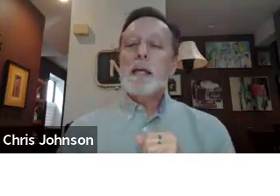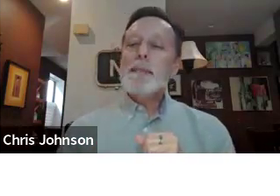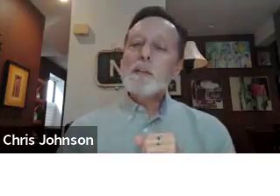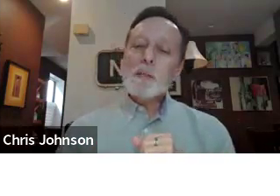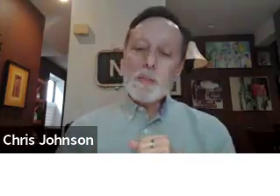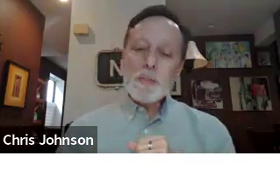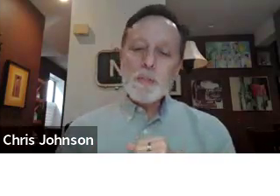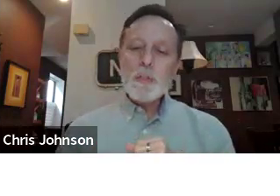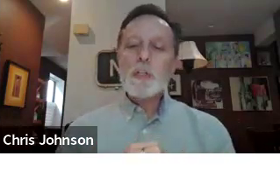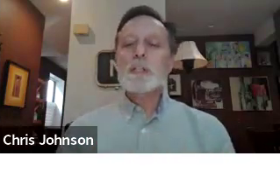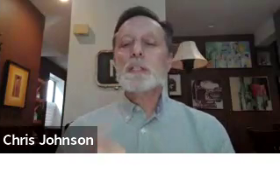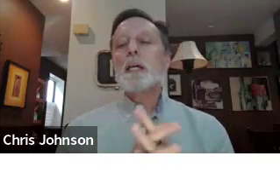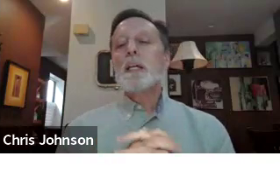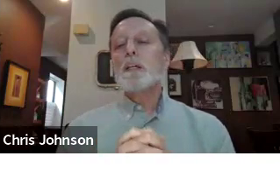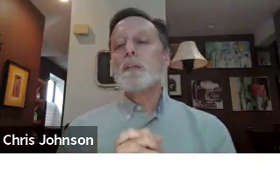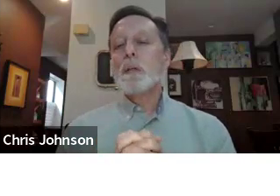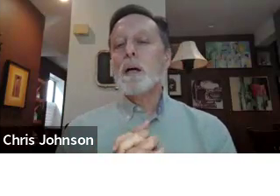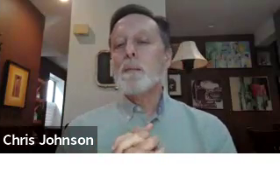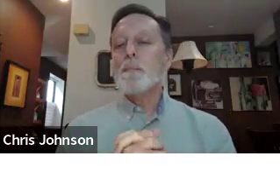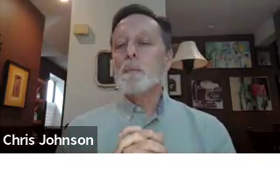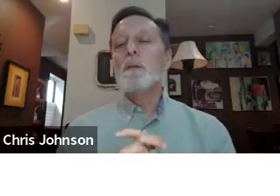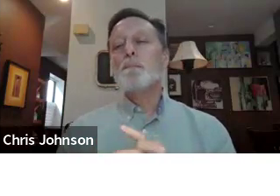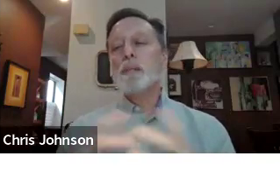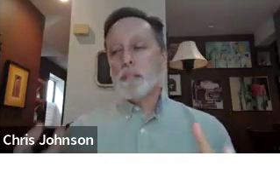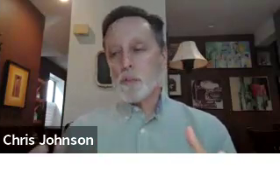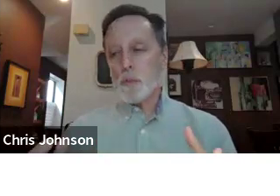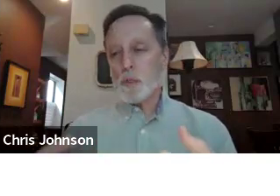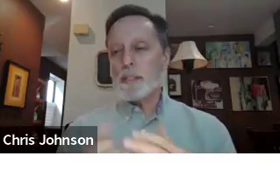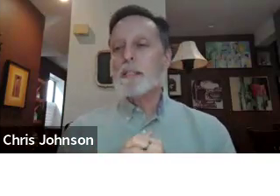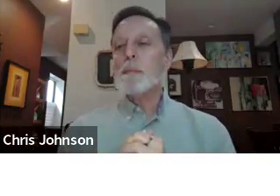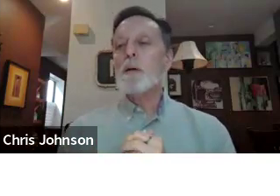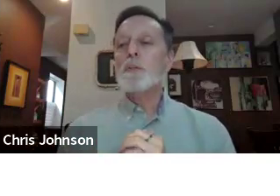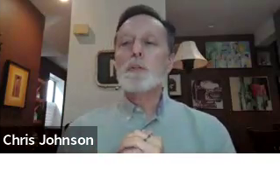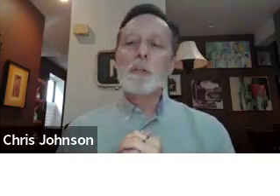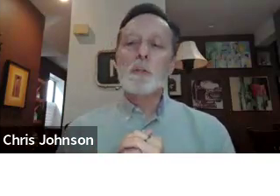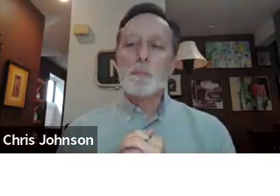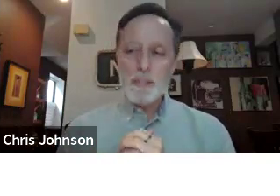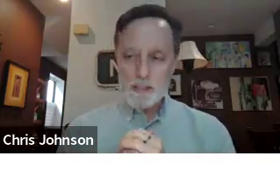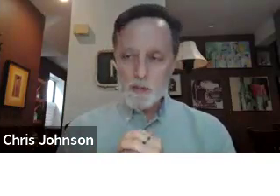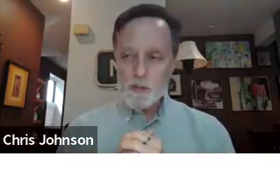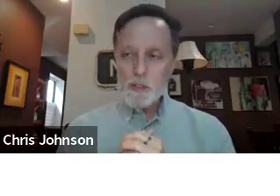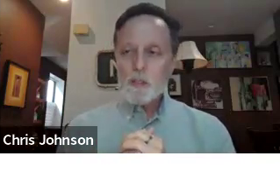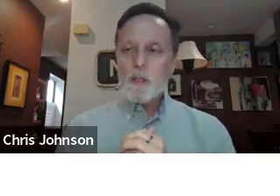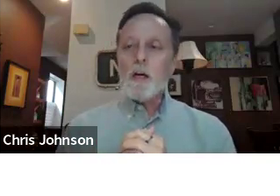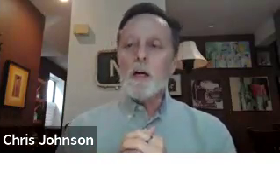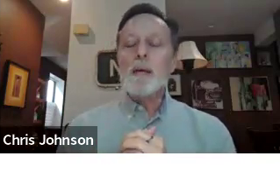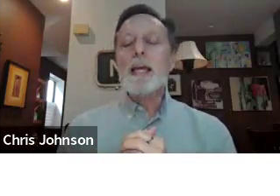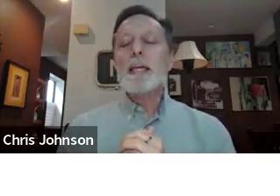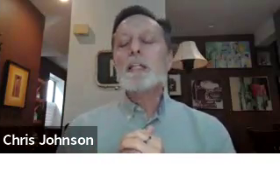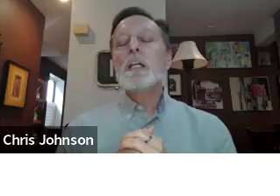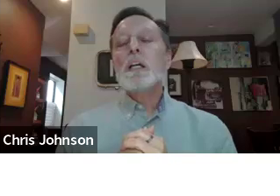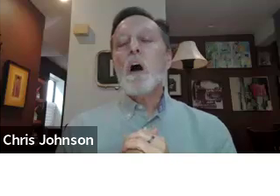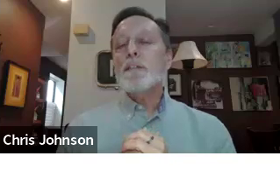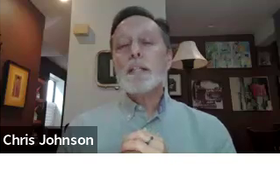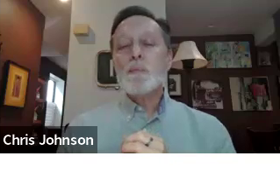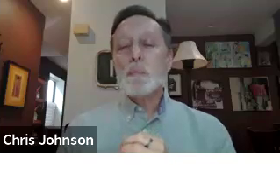life. And then commercial insurance is business insurance. It's about insuring your business.